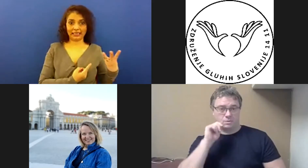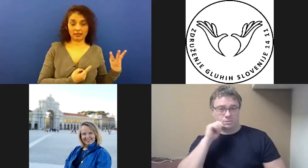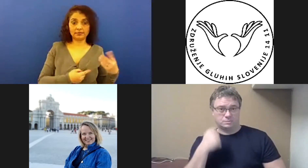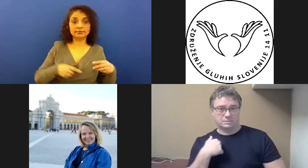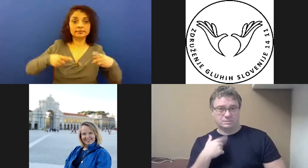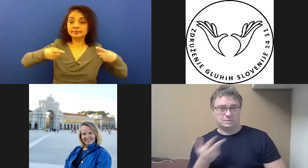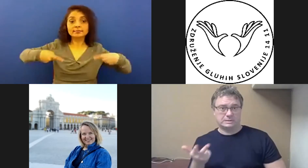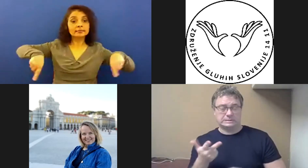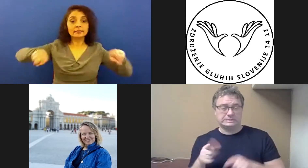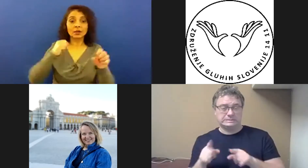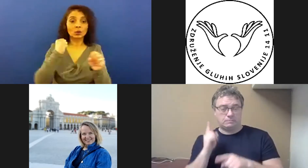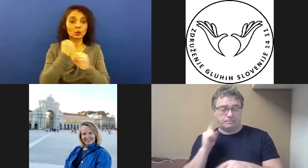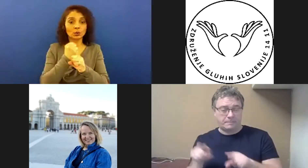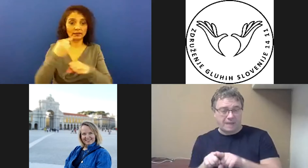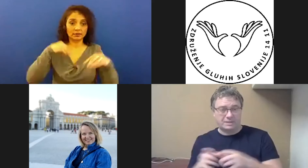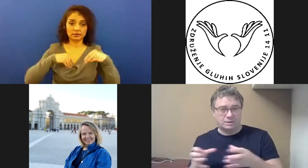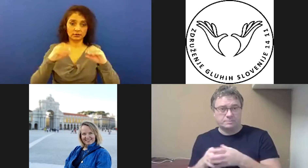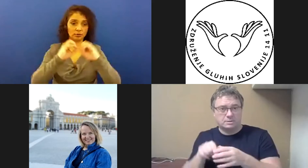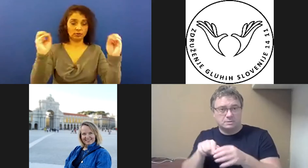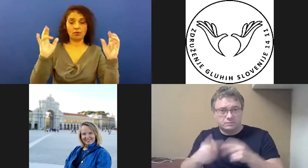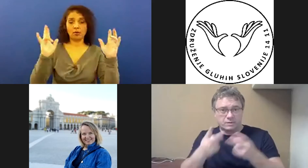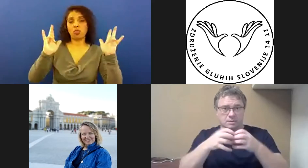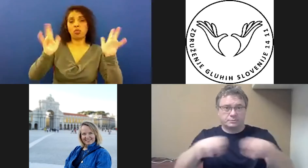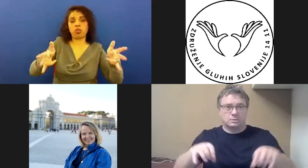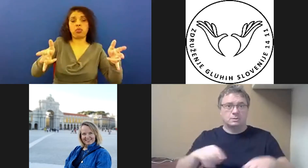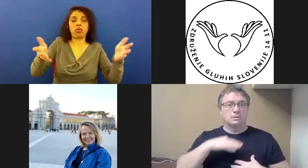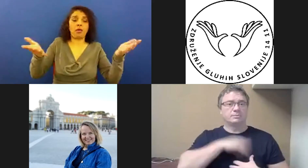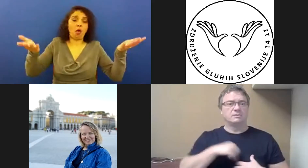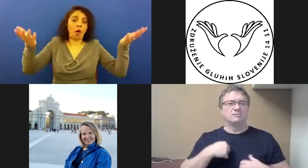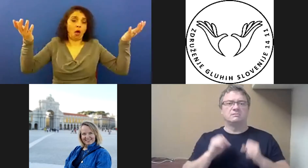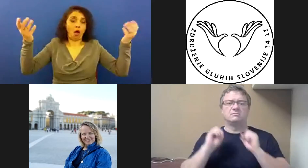with his wife. In the other house,